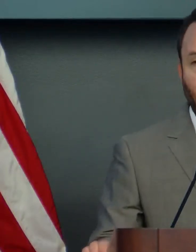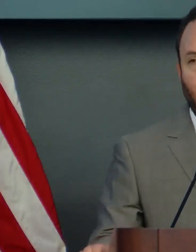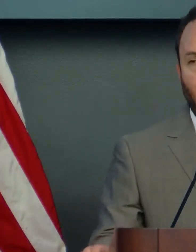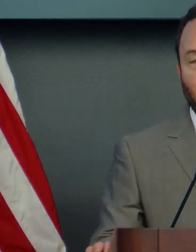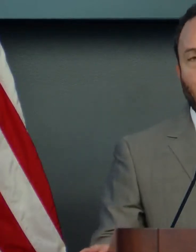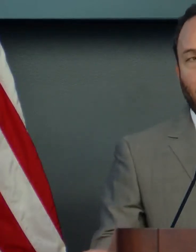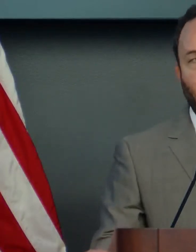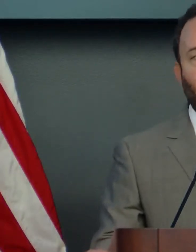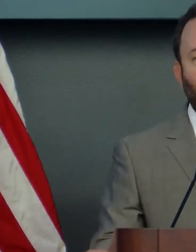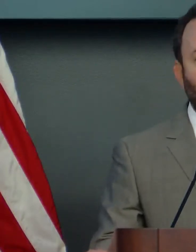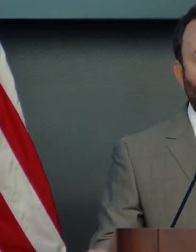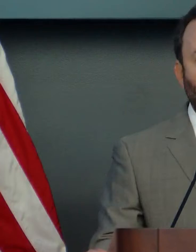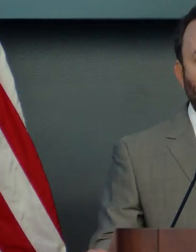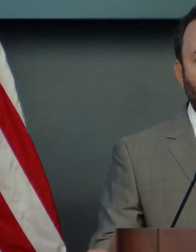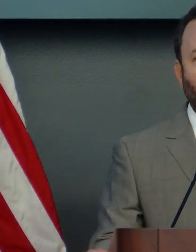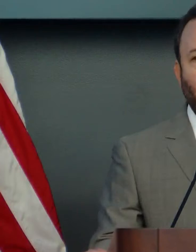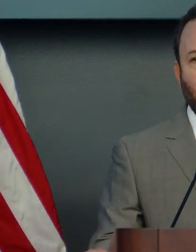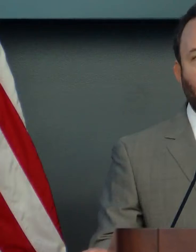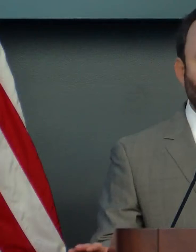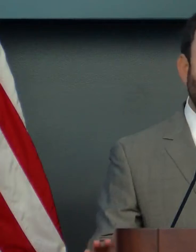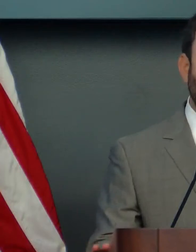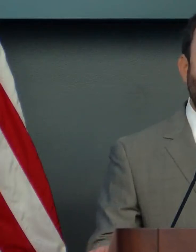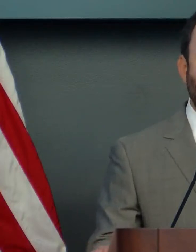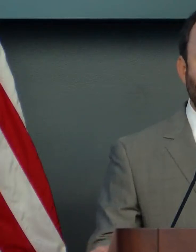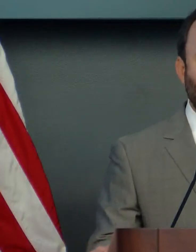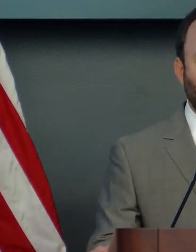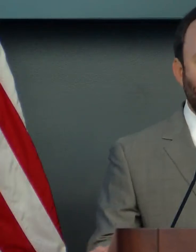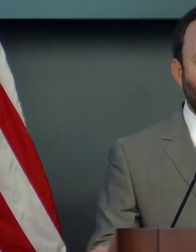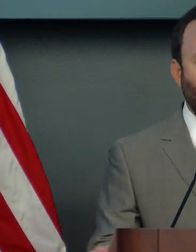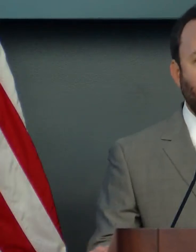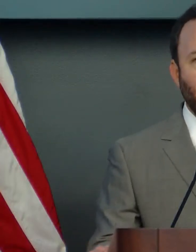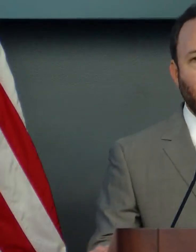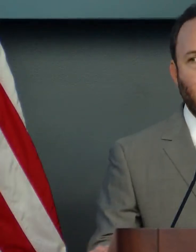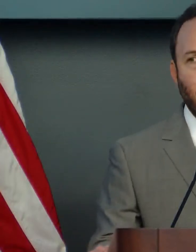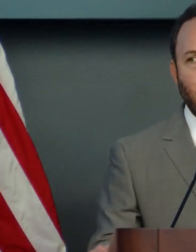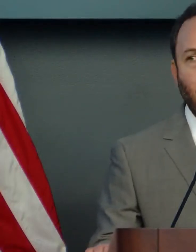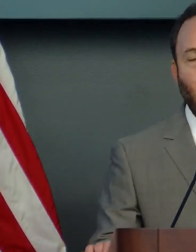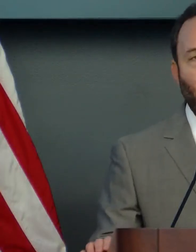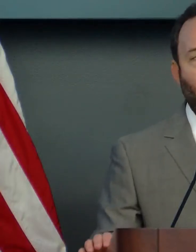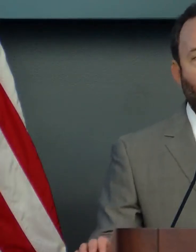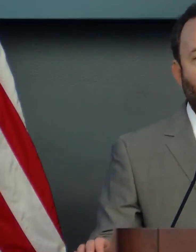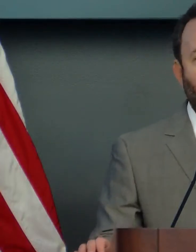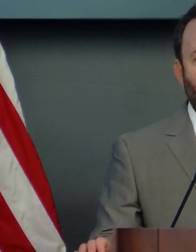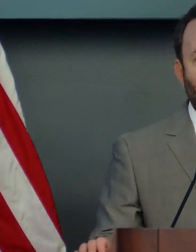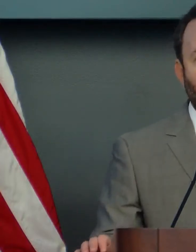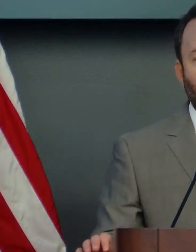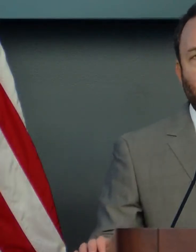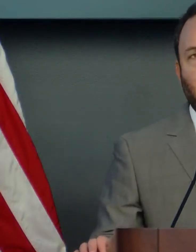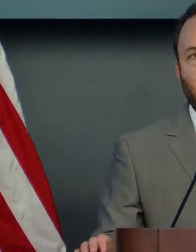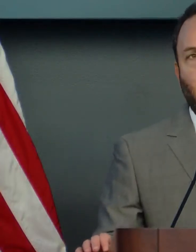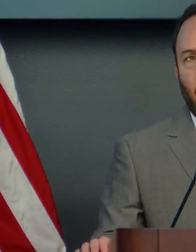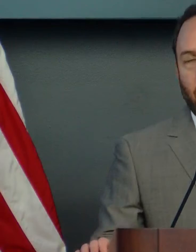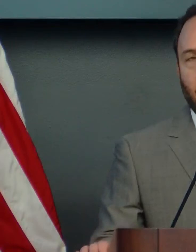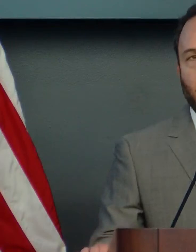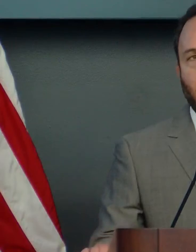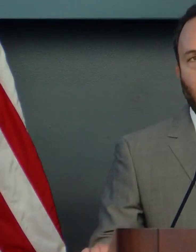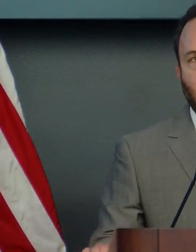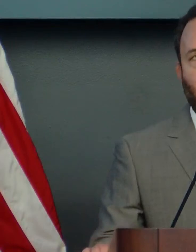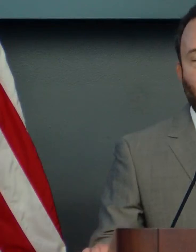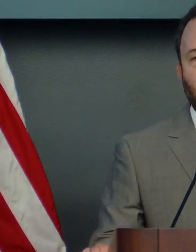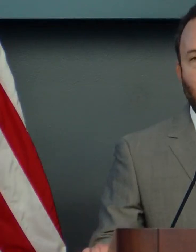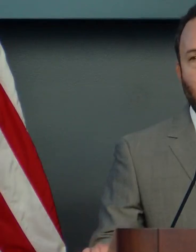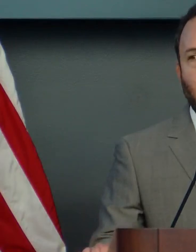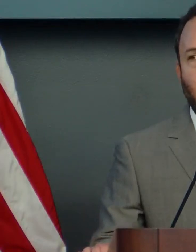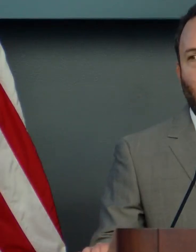14.4%, which is still a record looking back to the three prior surges. It's difficult to know how to interpret